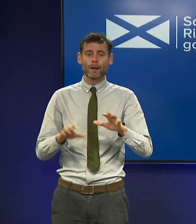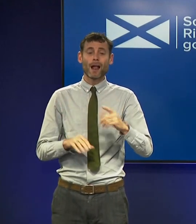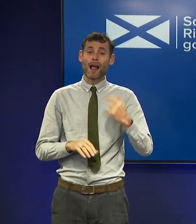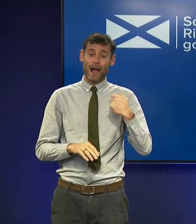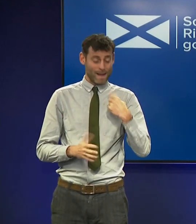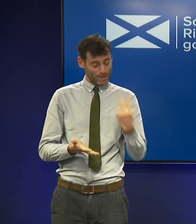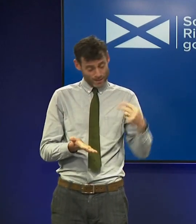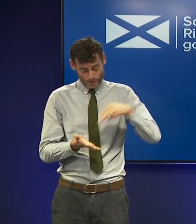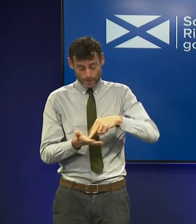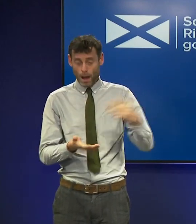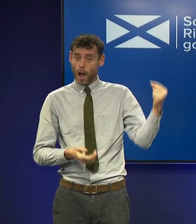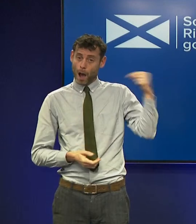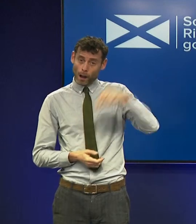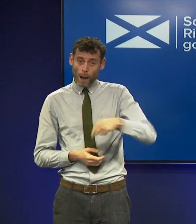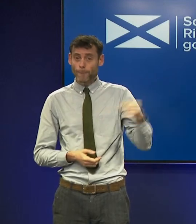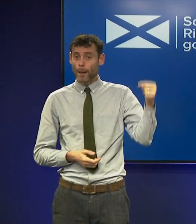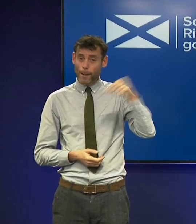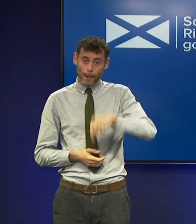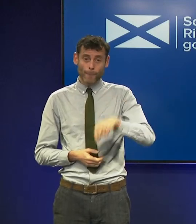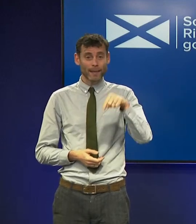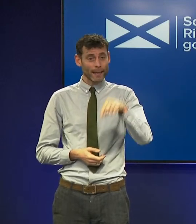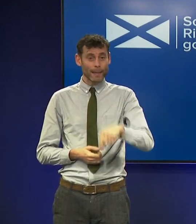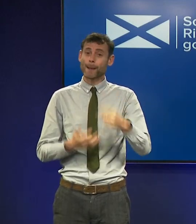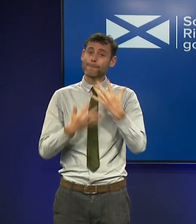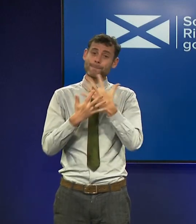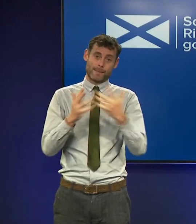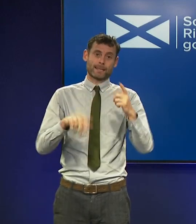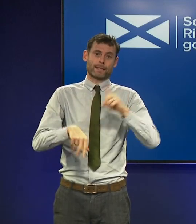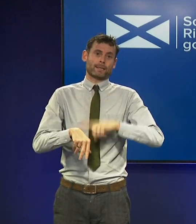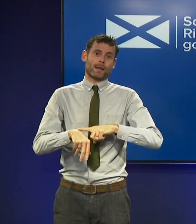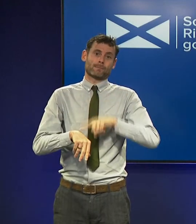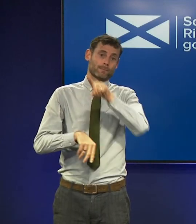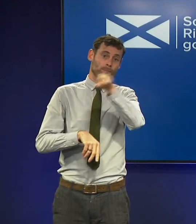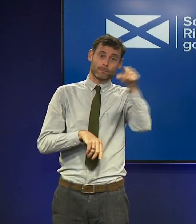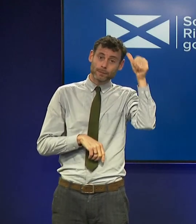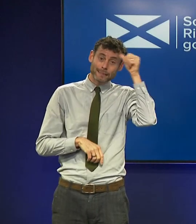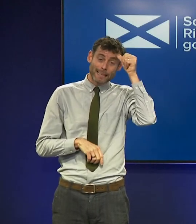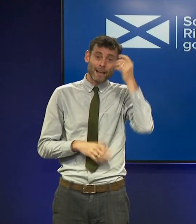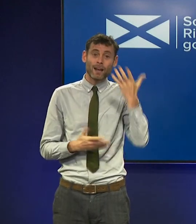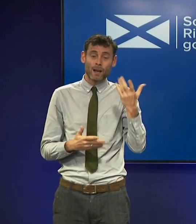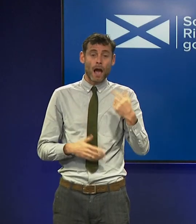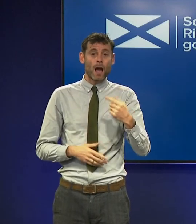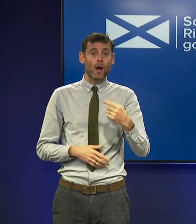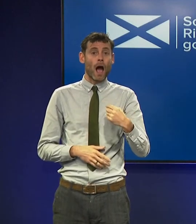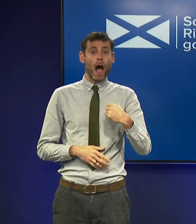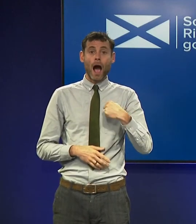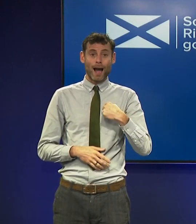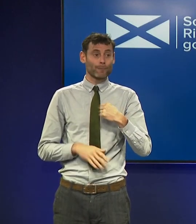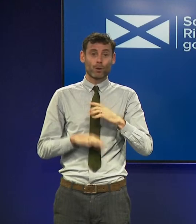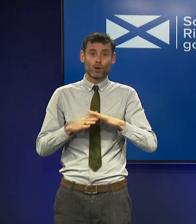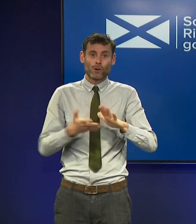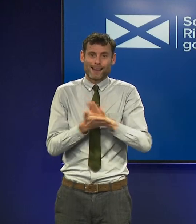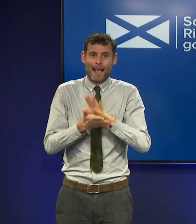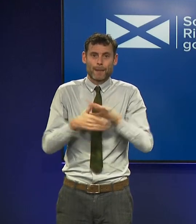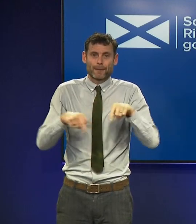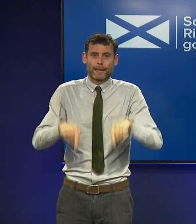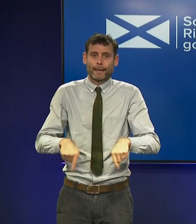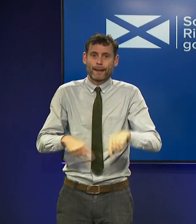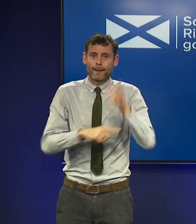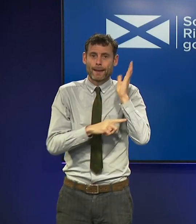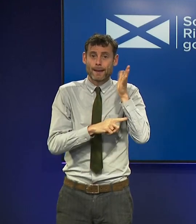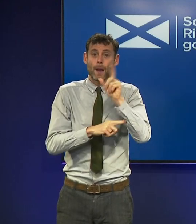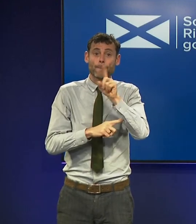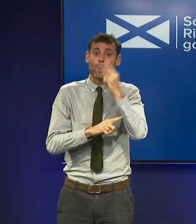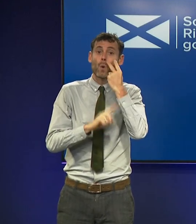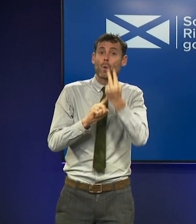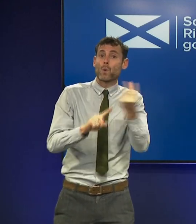stood here, and like everybody watching, I'm not full of the joy of being back here talking about all of this, but if you cast your